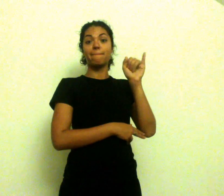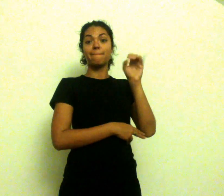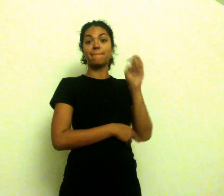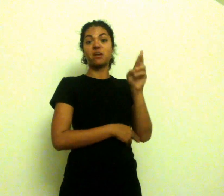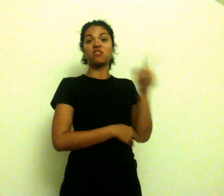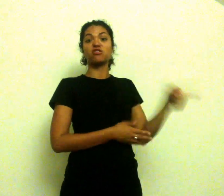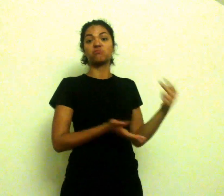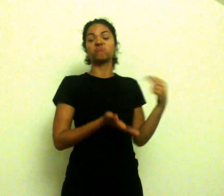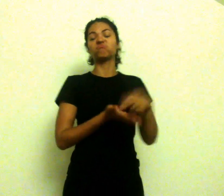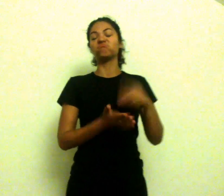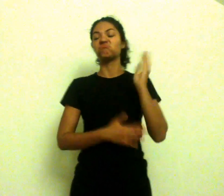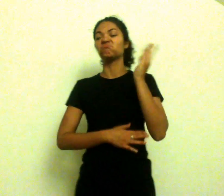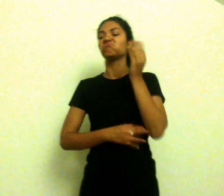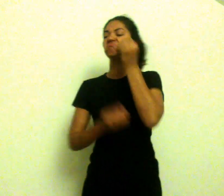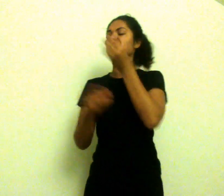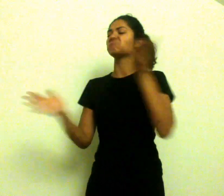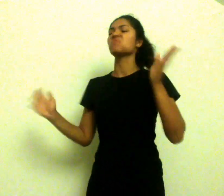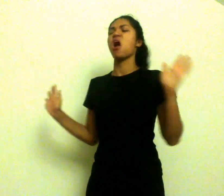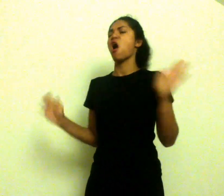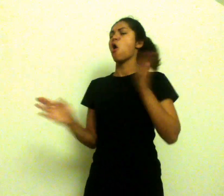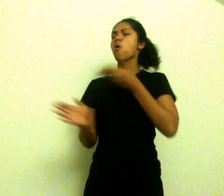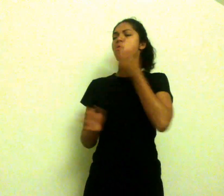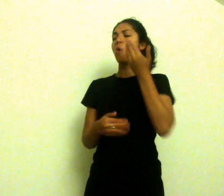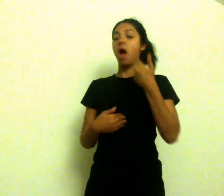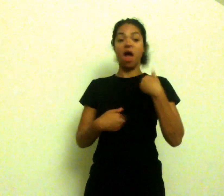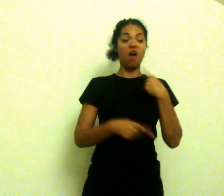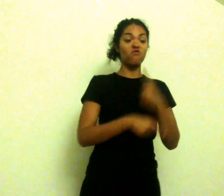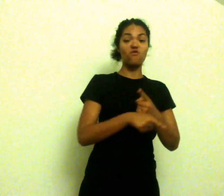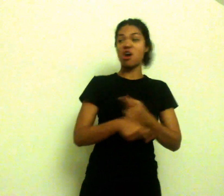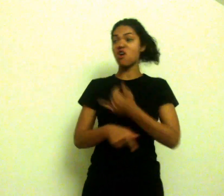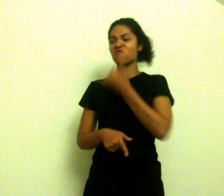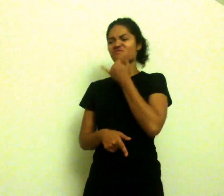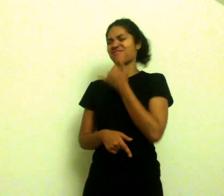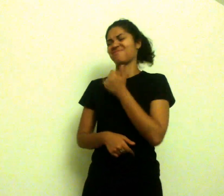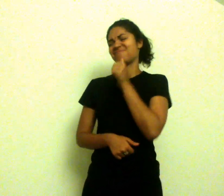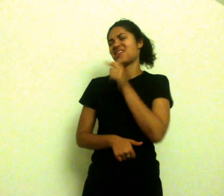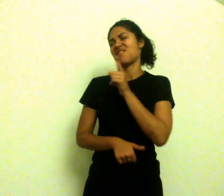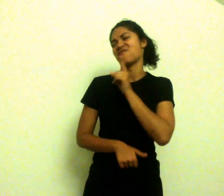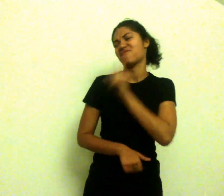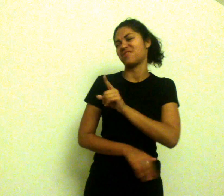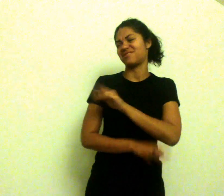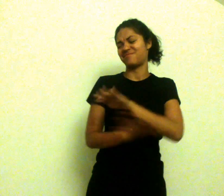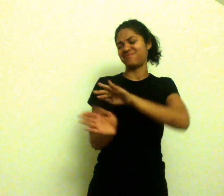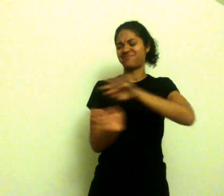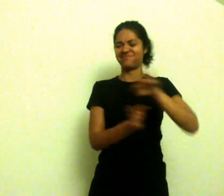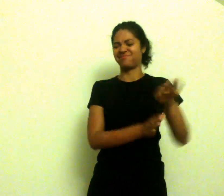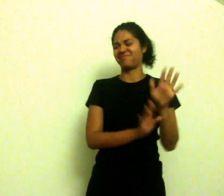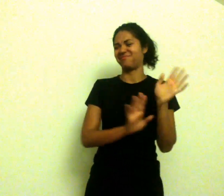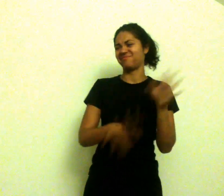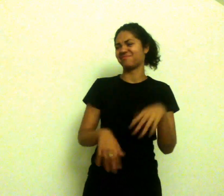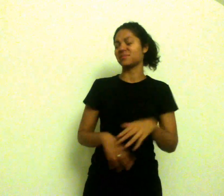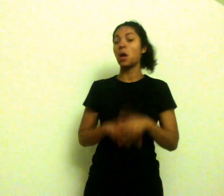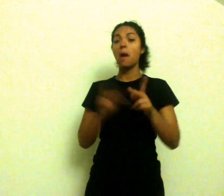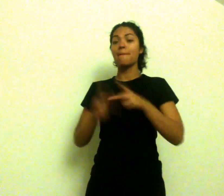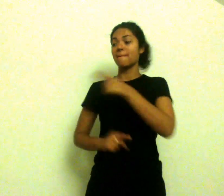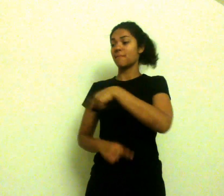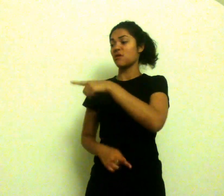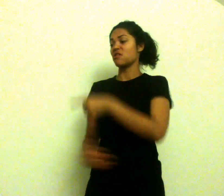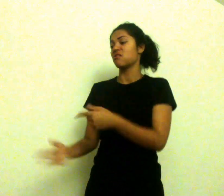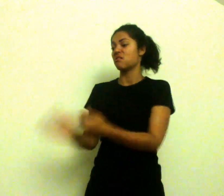any moral principles that had to be brought to bear here. And when he received thousands of telephone calls, I remember hearing him say this on